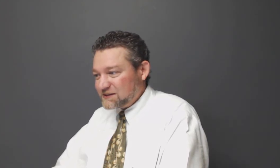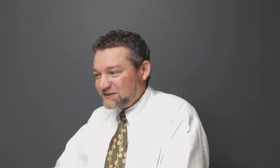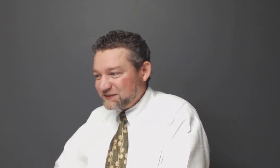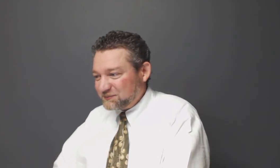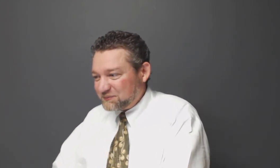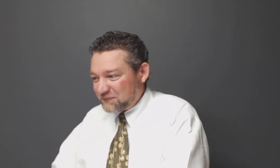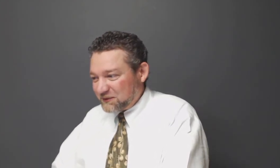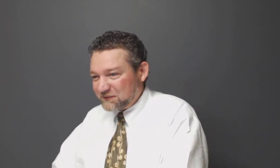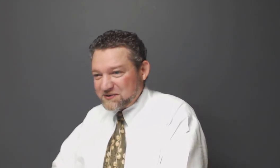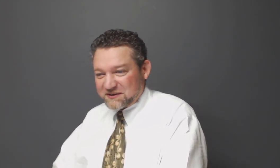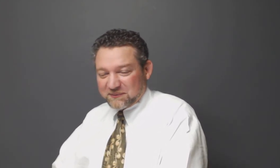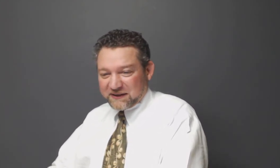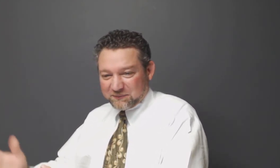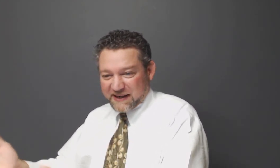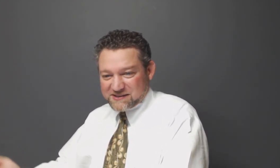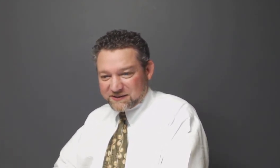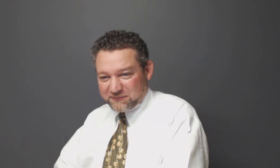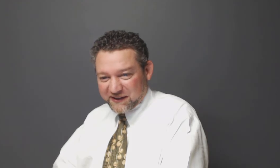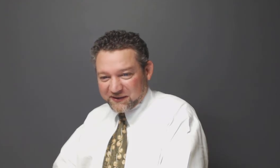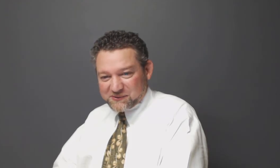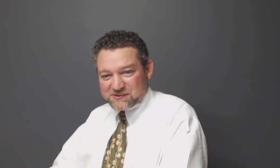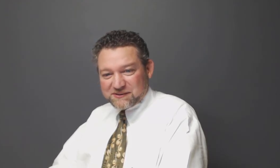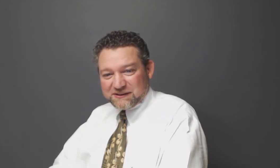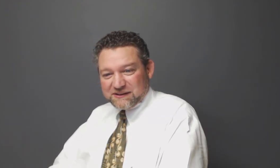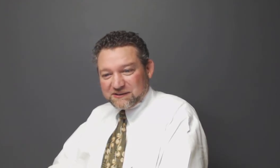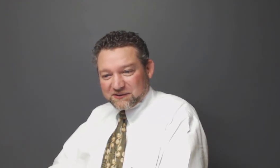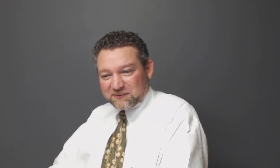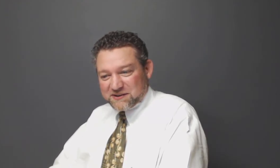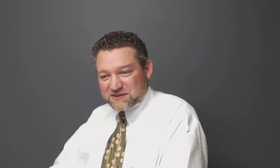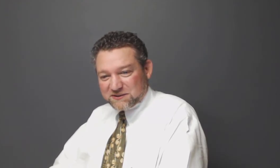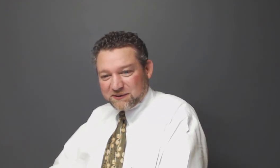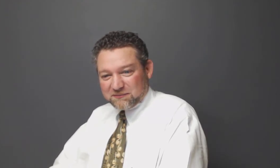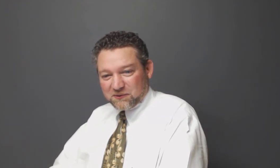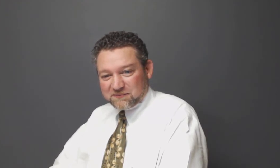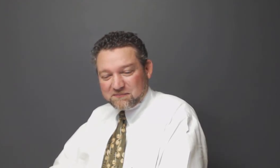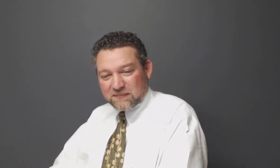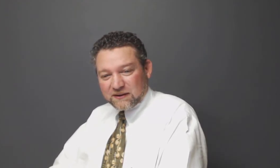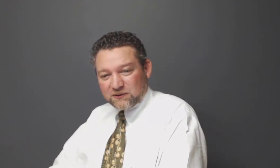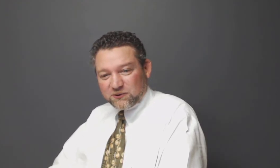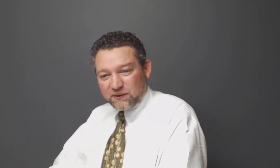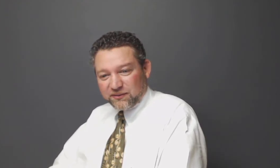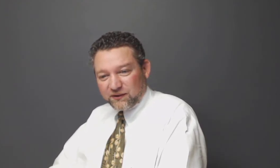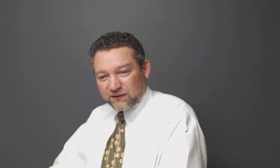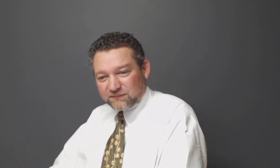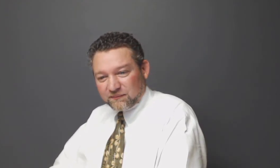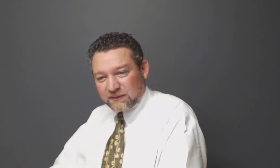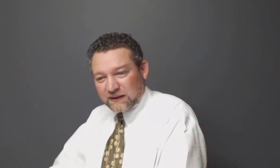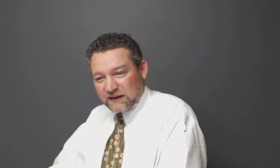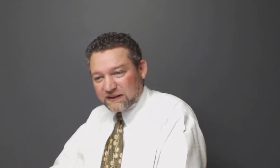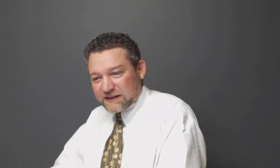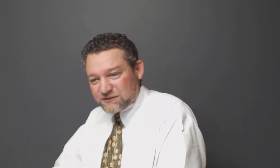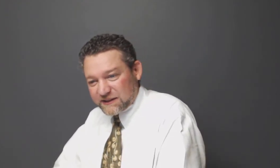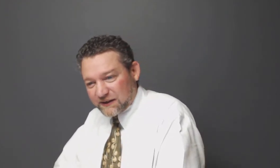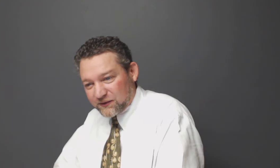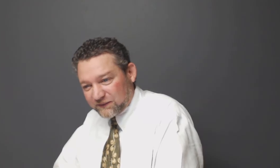This is a popular verse, passage everybody knows, talking about Jesus being born. Luke 1:30. "And the angel said unto her,